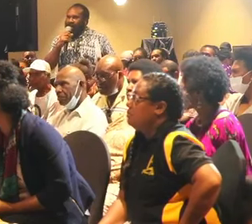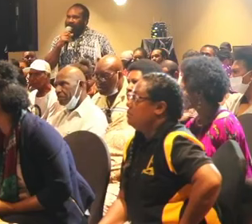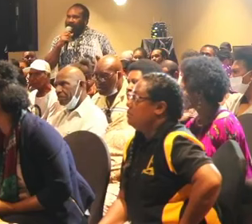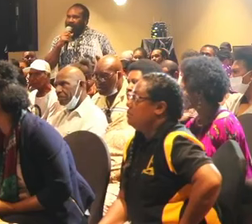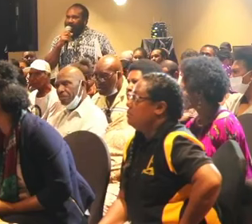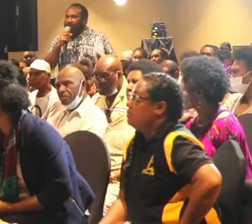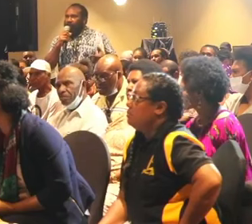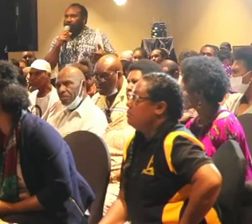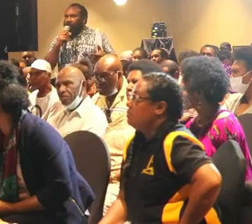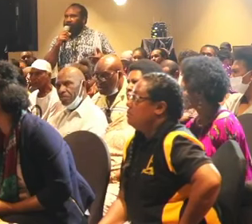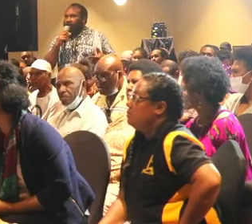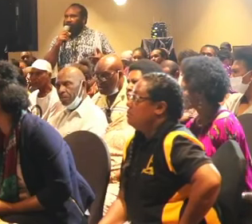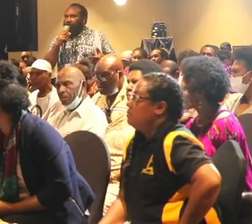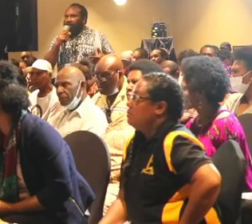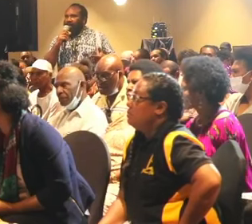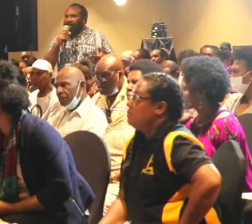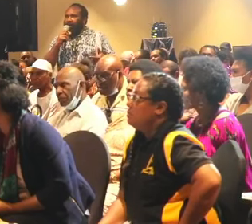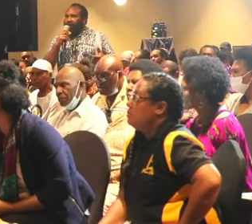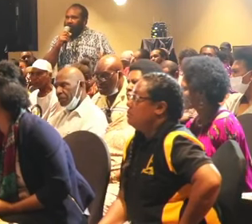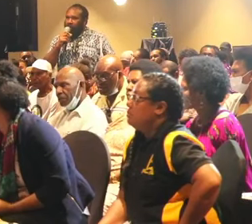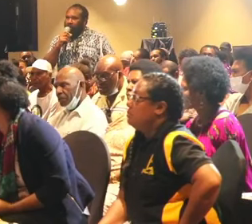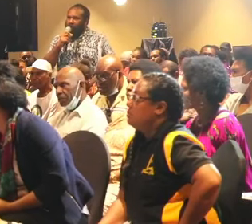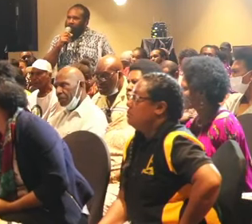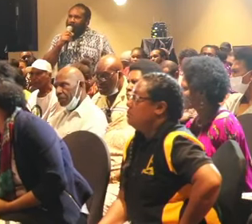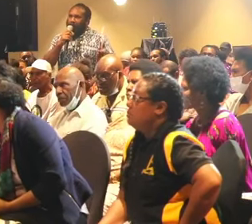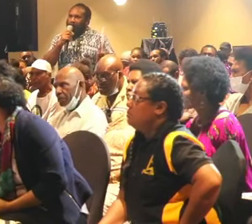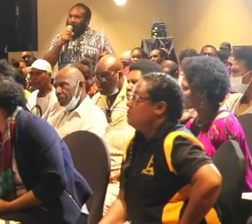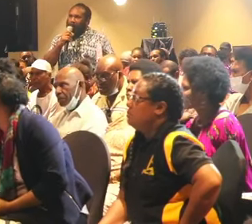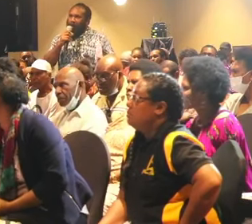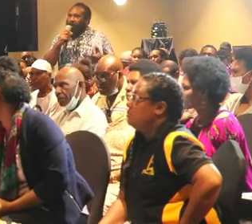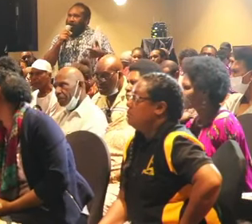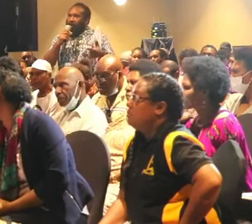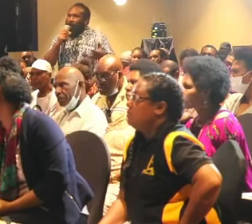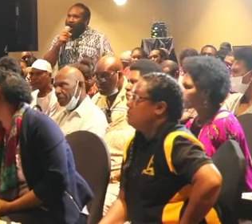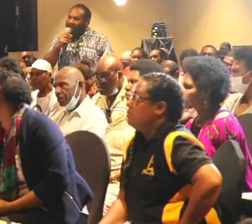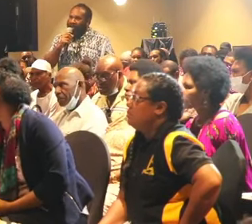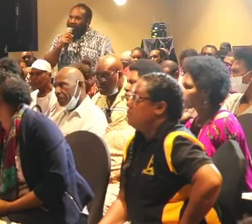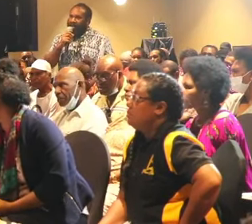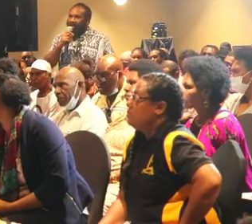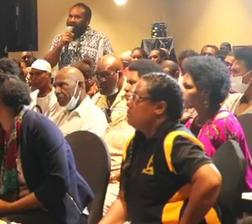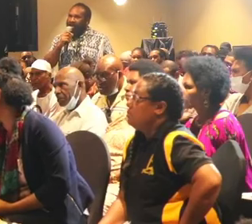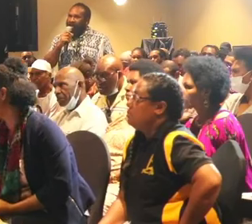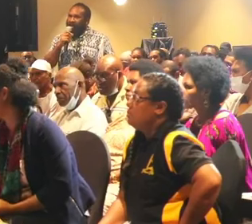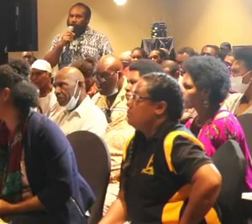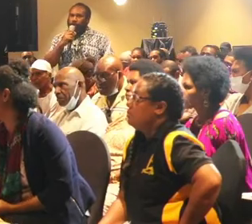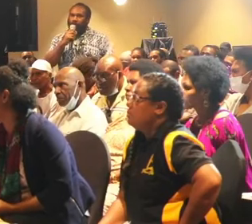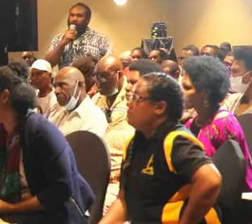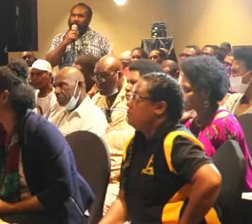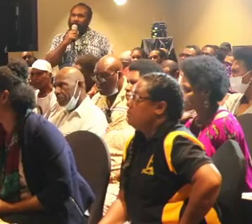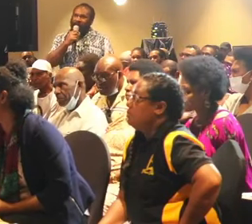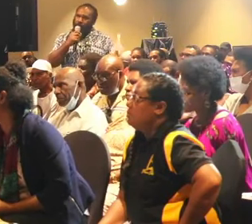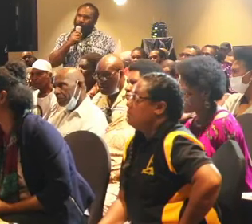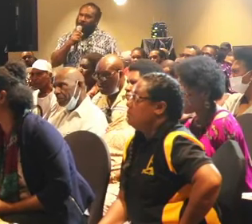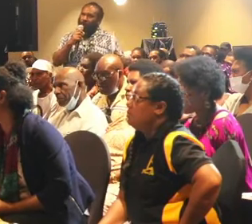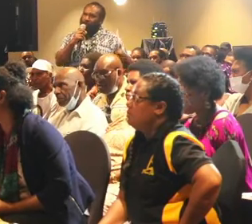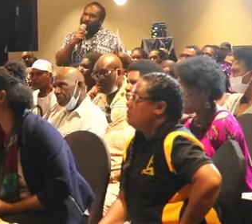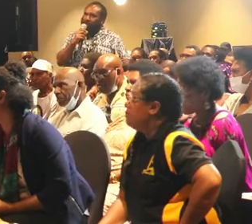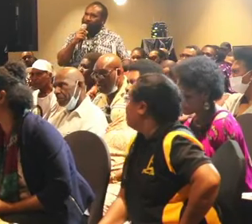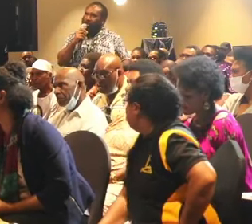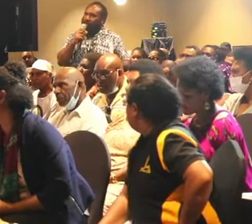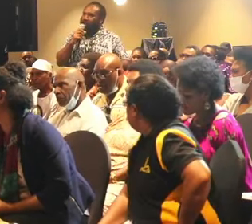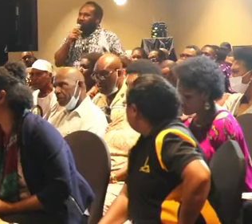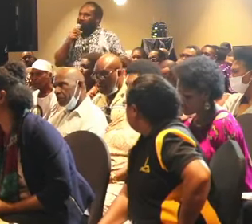disla mi luki moshem ika penalty by mi pa babain long IRC Suppose me pa ino working one